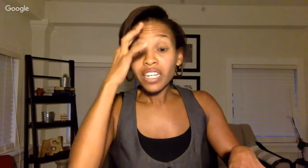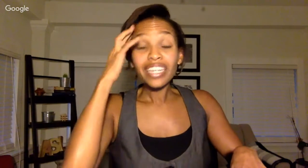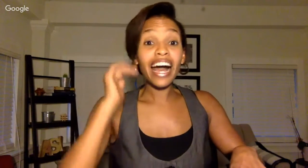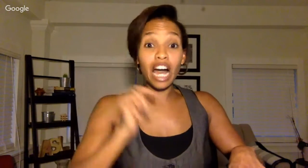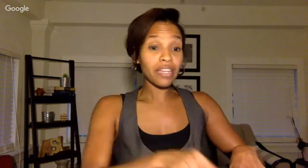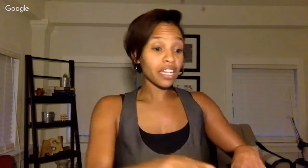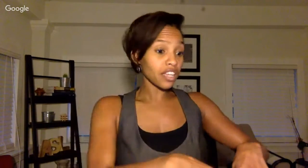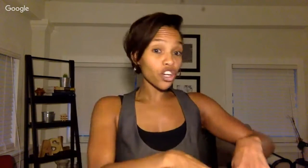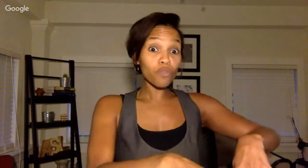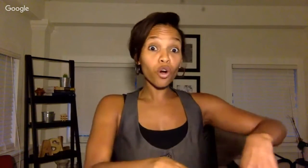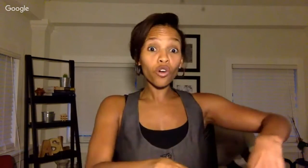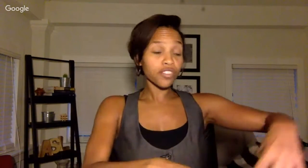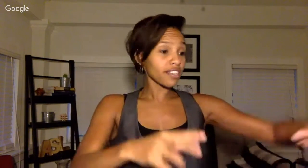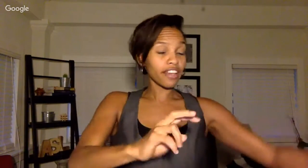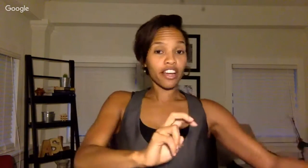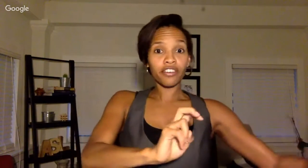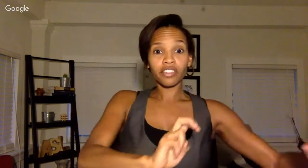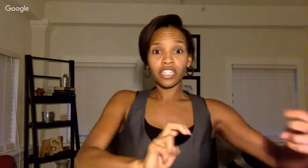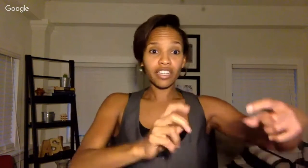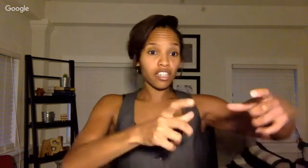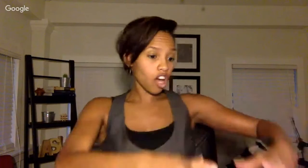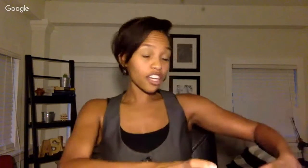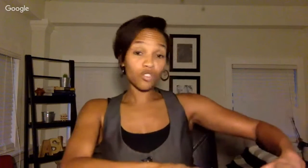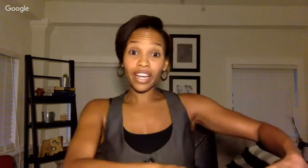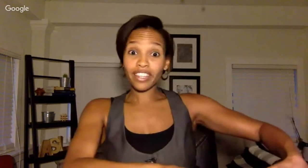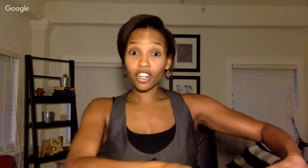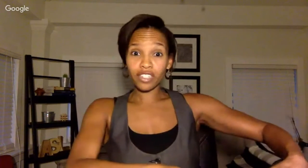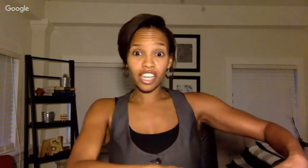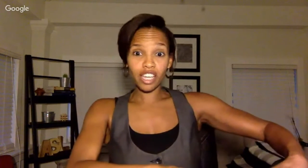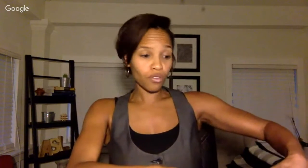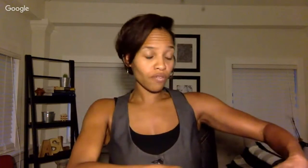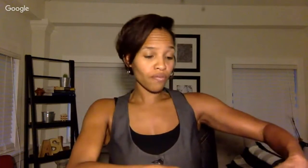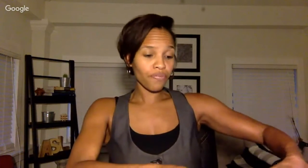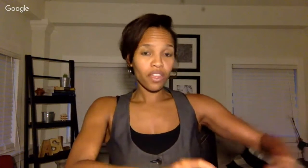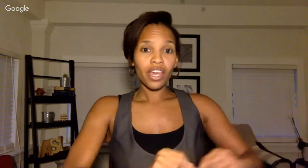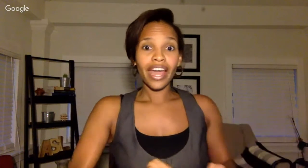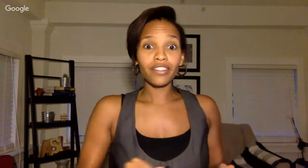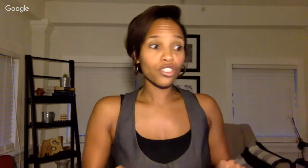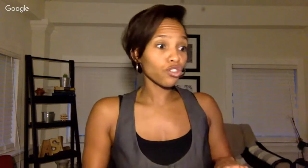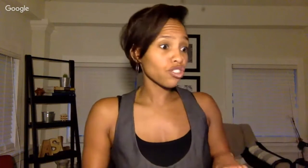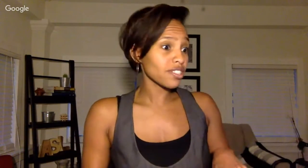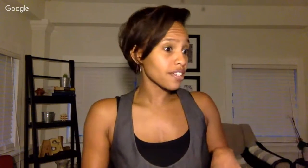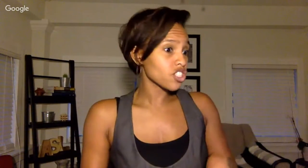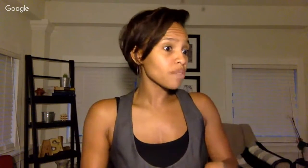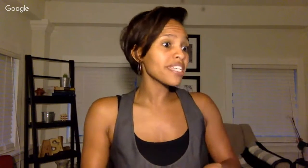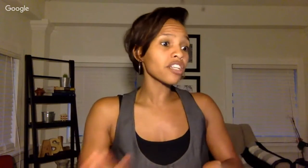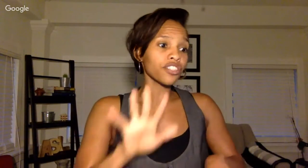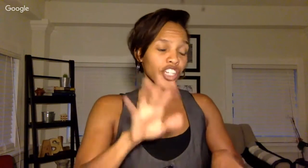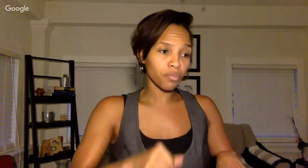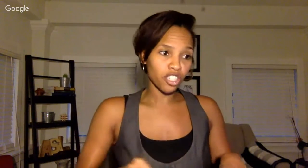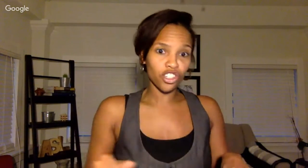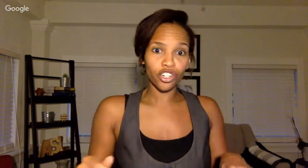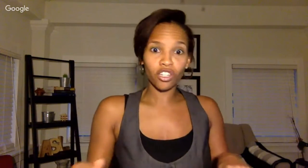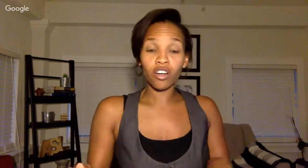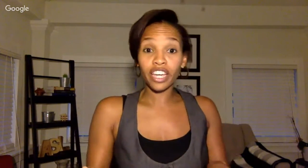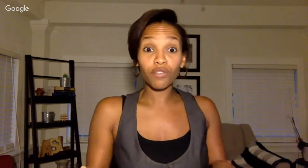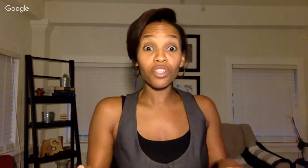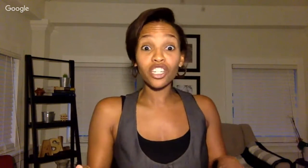Yeah, I mean, their goal's sitting there, and the log is right there on the table. And so she says, so let me take a look at your blood sugar log. It really could